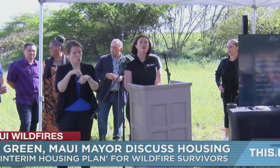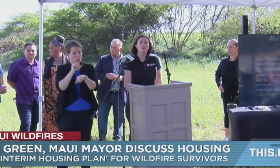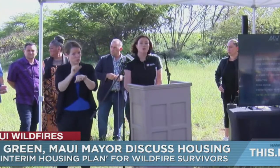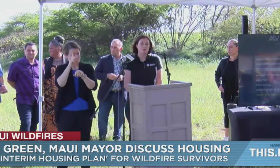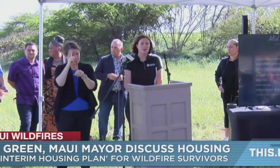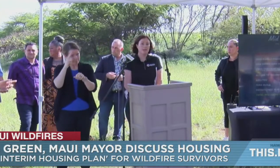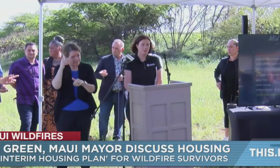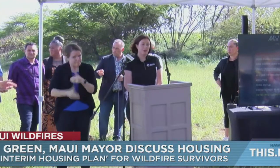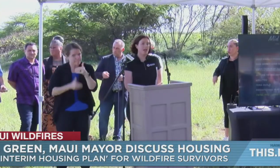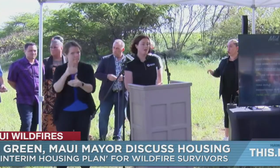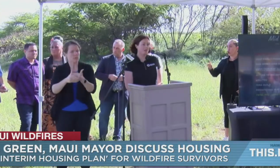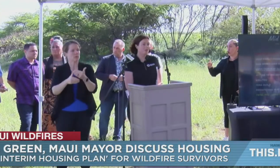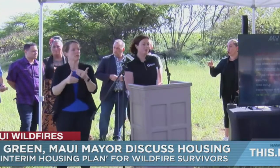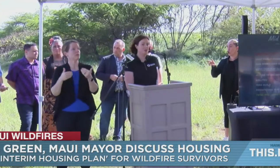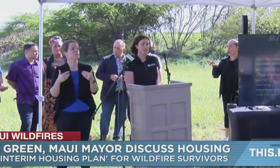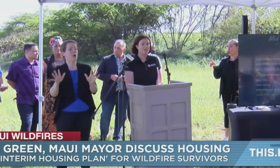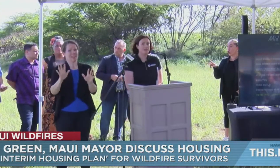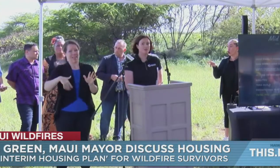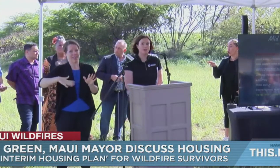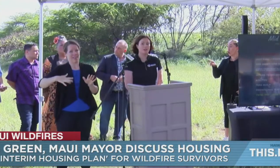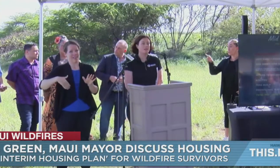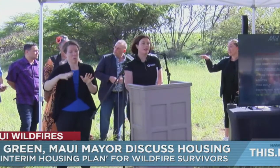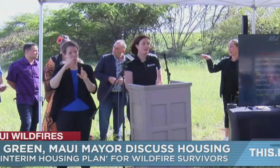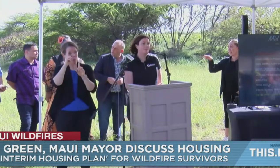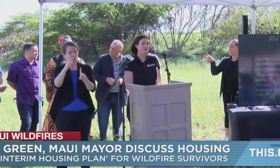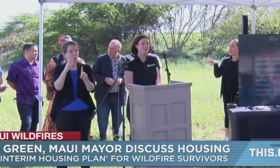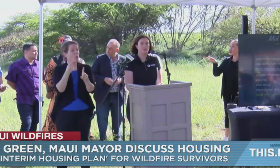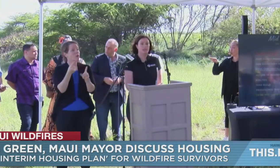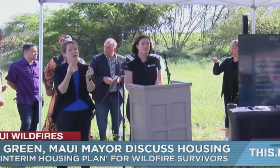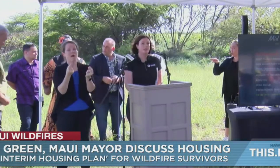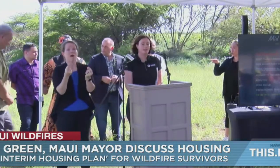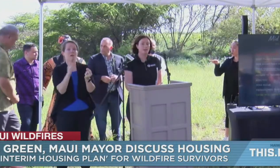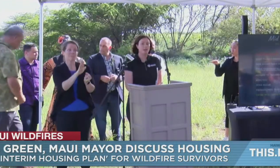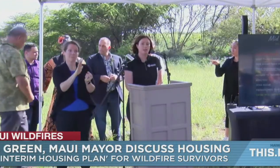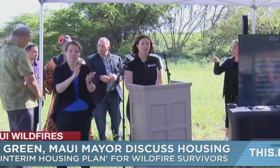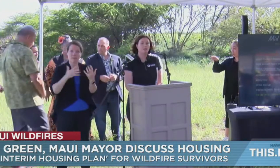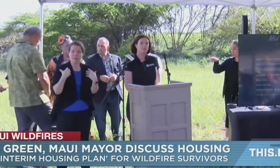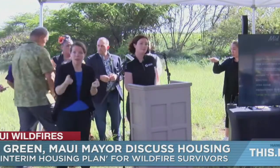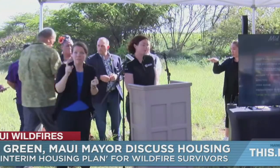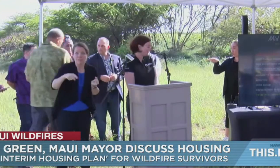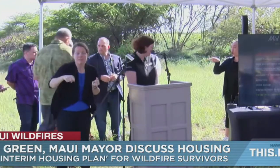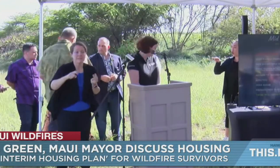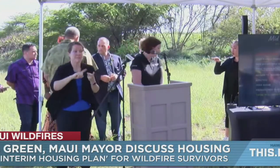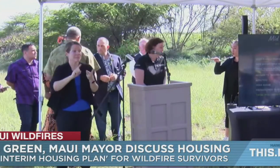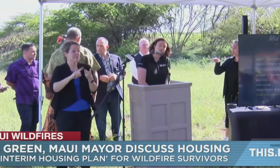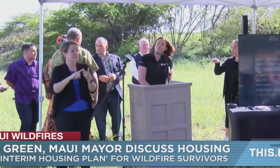them with temporary housing solutions as well as any medical needs that they might need.